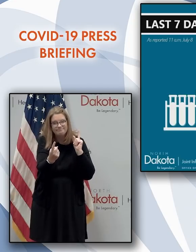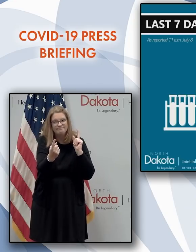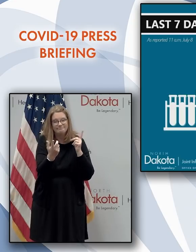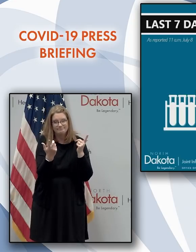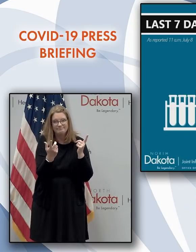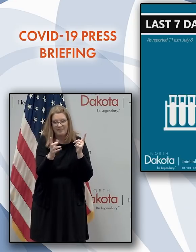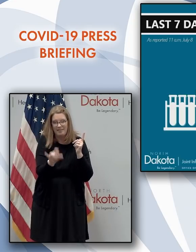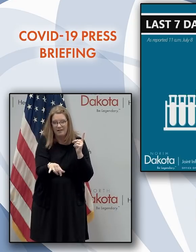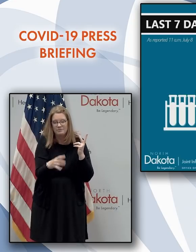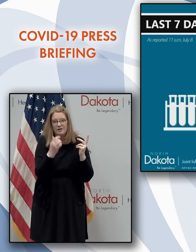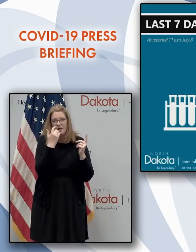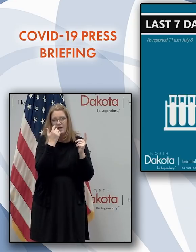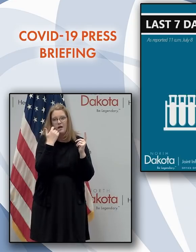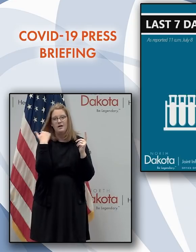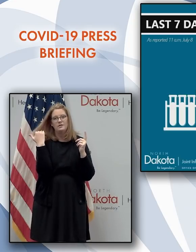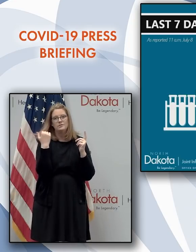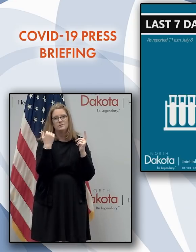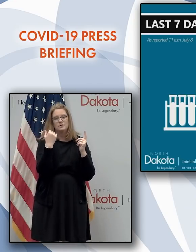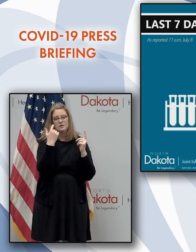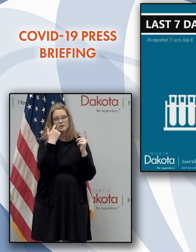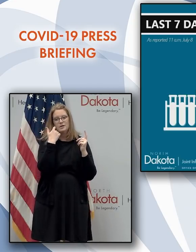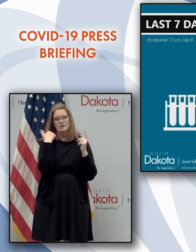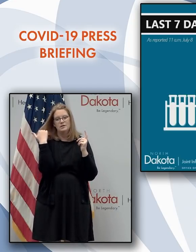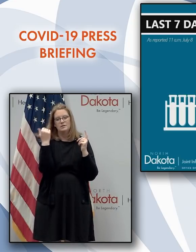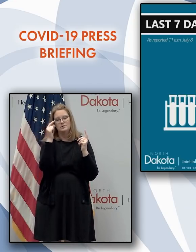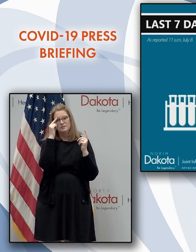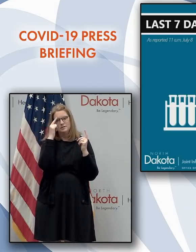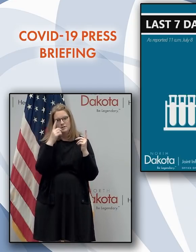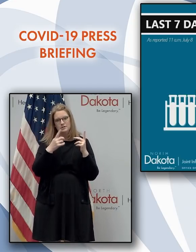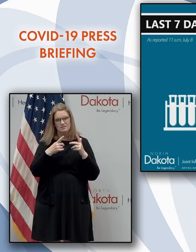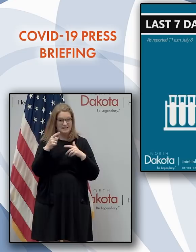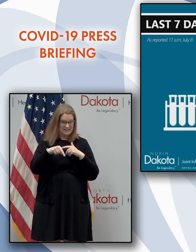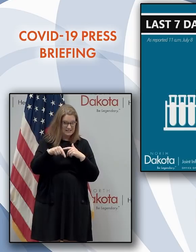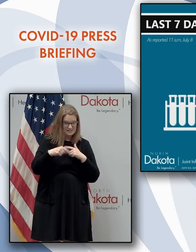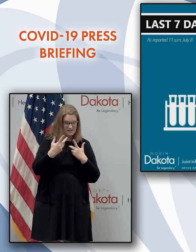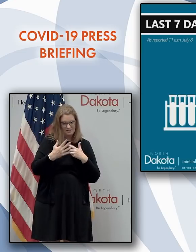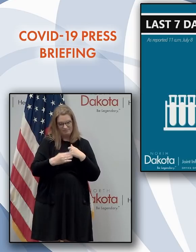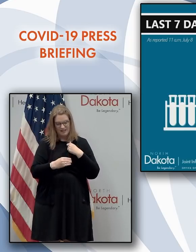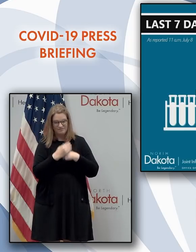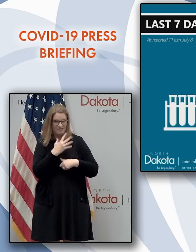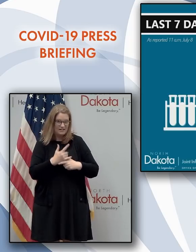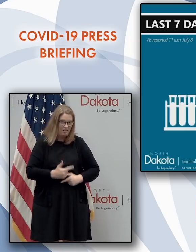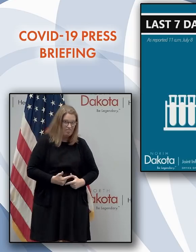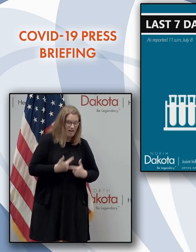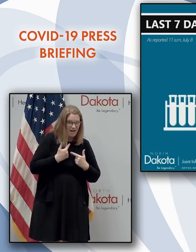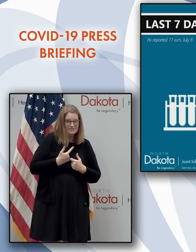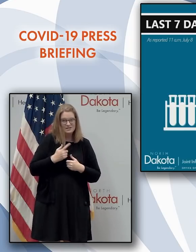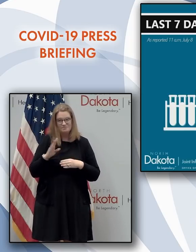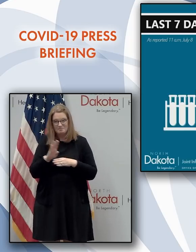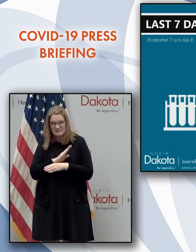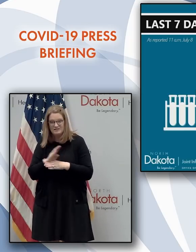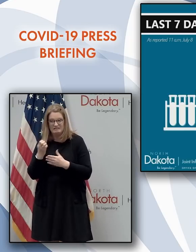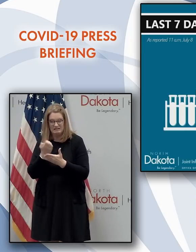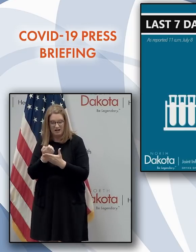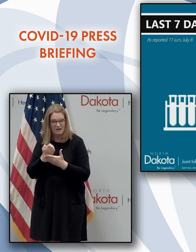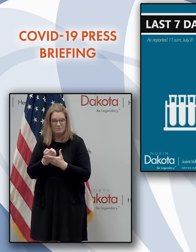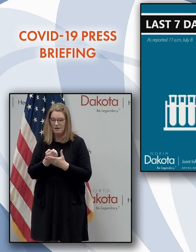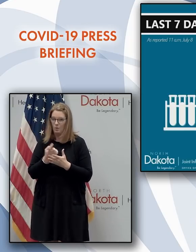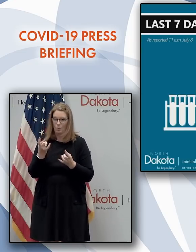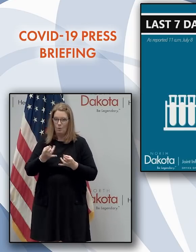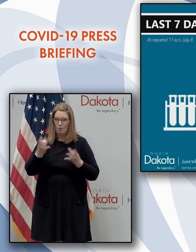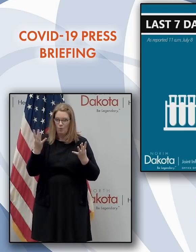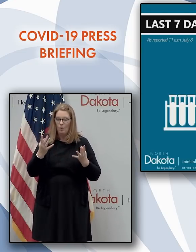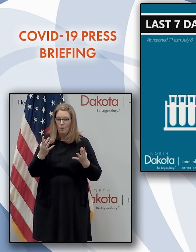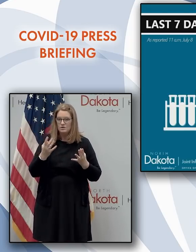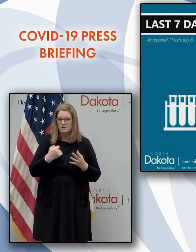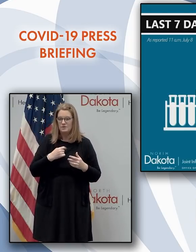to avert this threat that we have to both our economy and to lives. And so again, I want to say thanks to all North